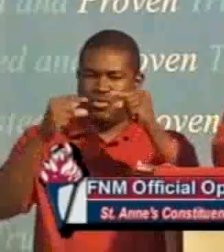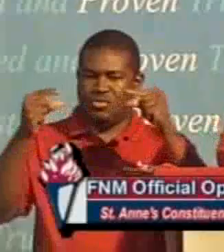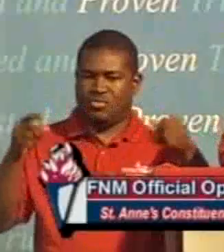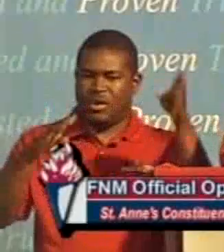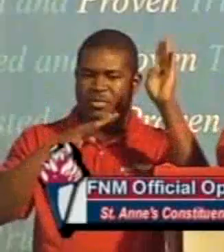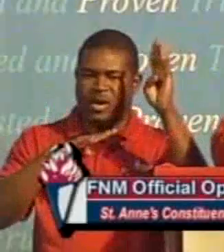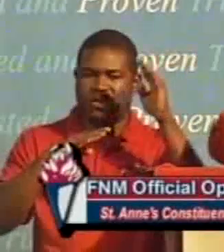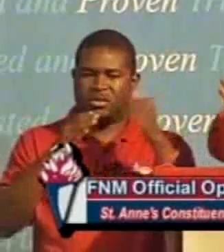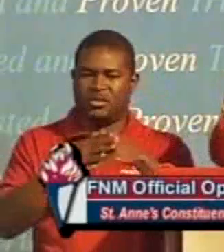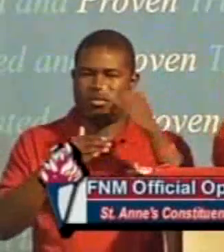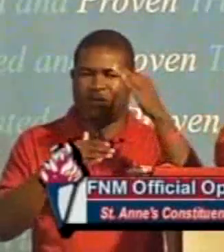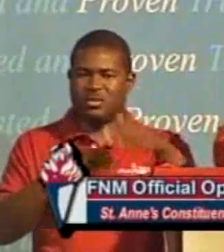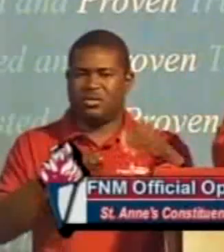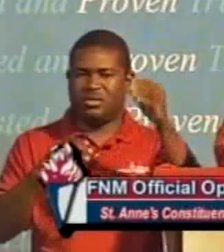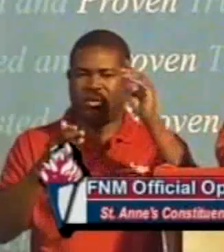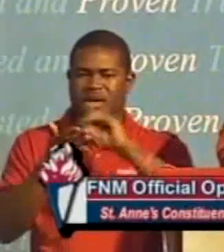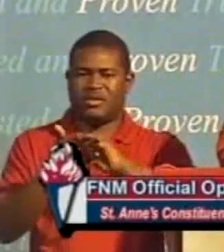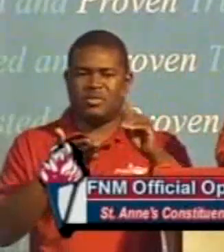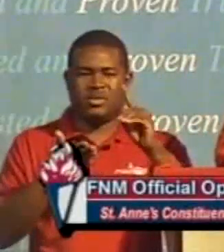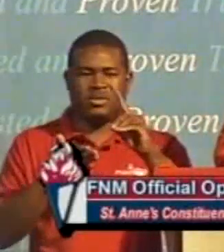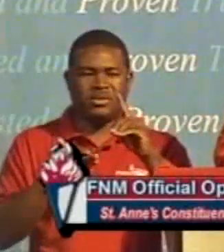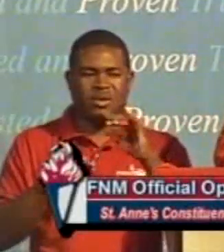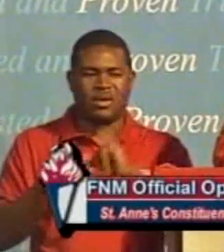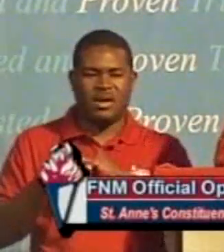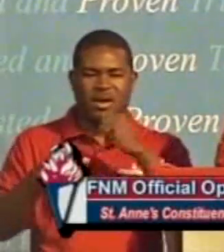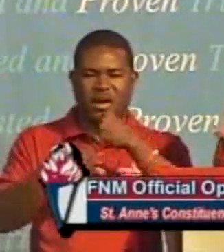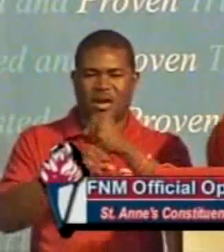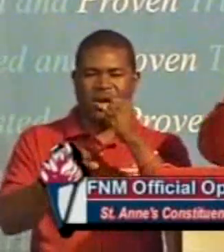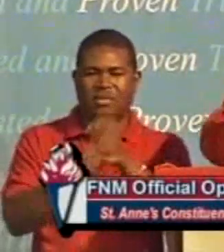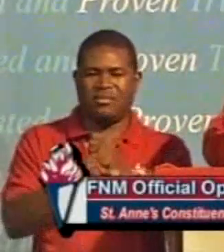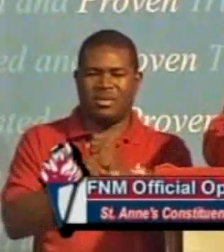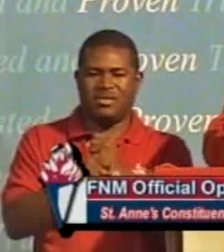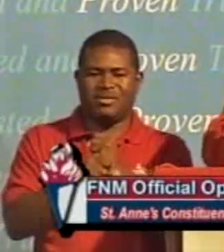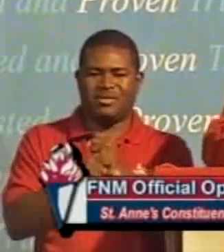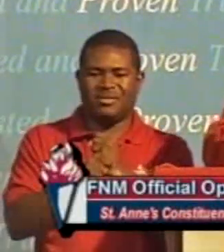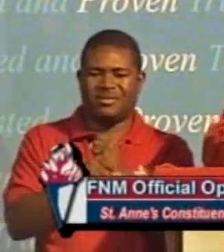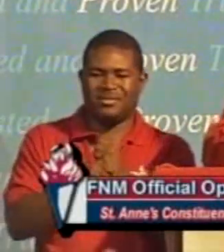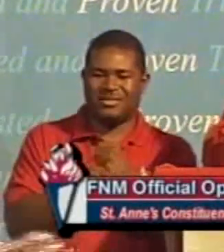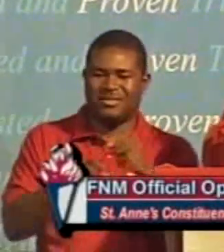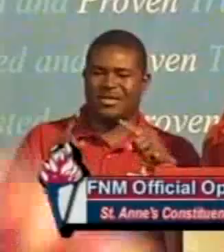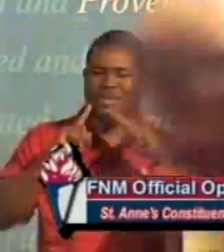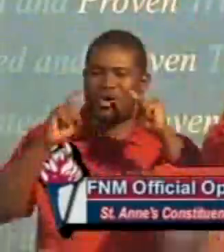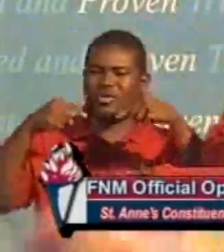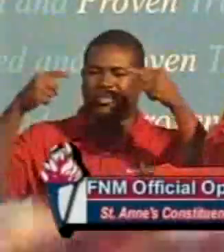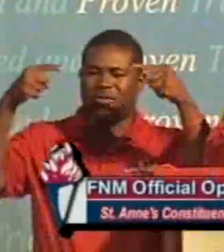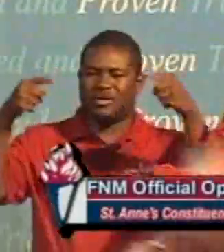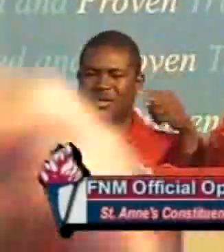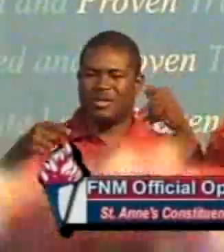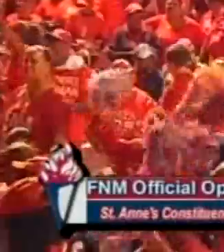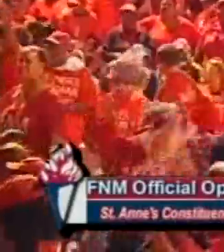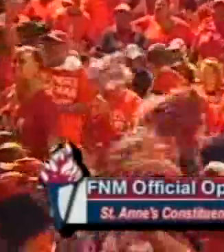Next week, we'll make some other announcements. I make these announcements so the PLP can plan their rallies.